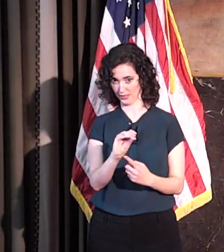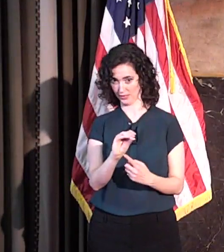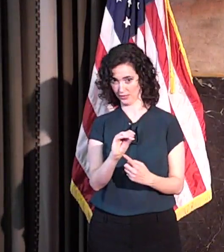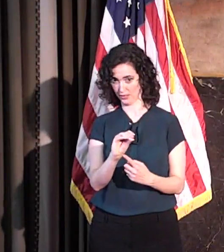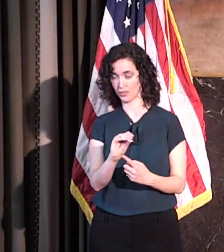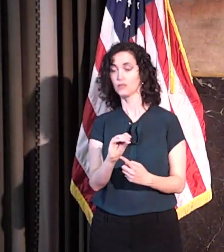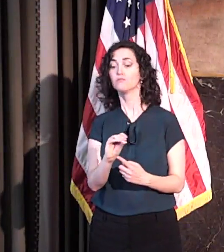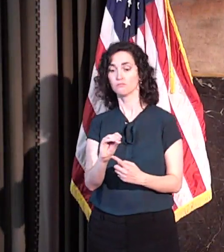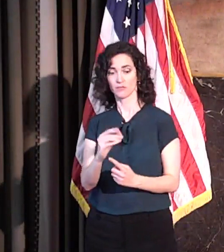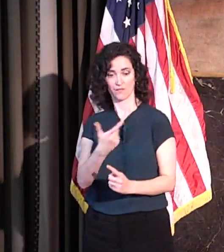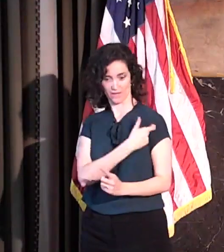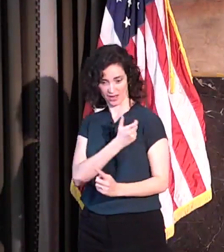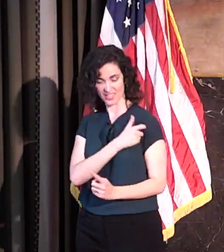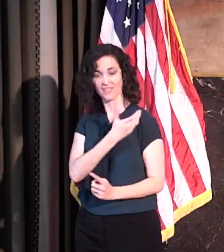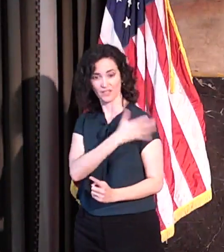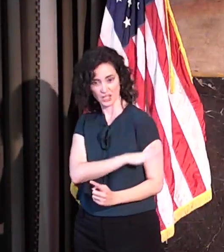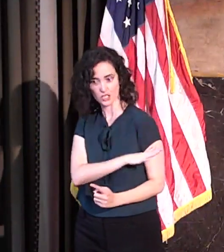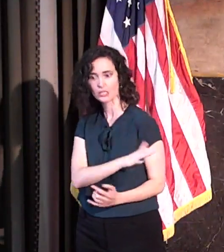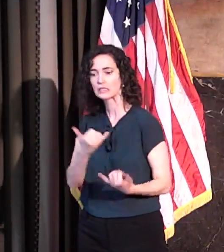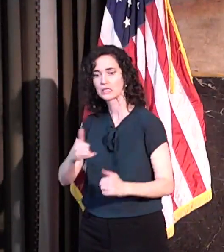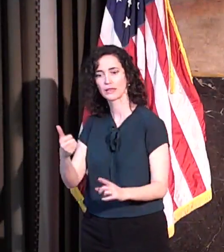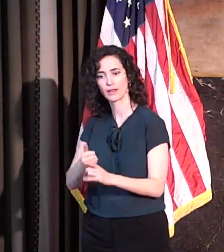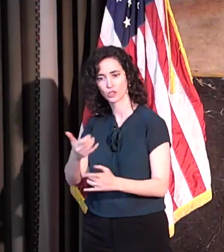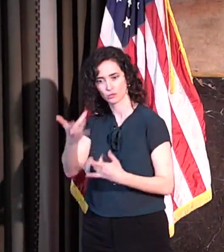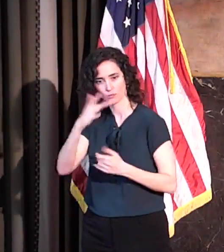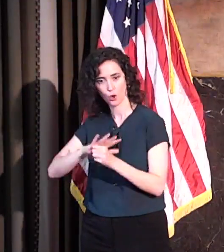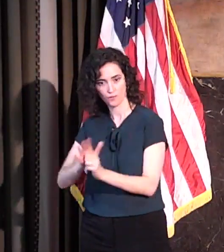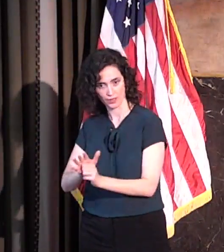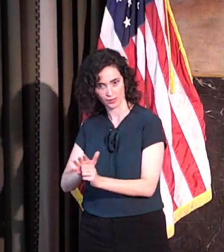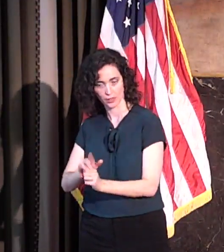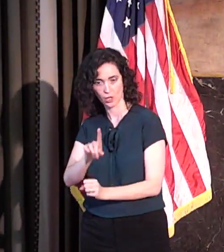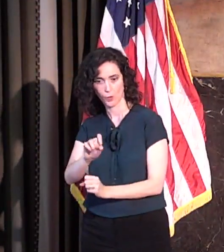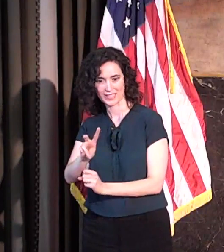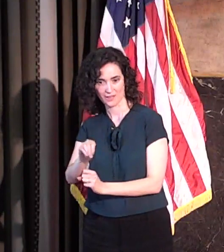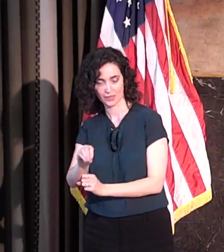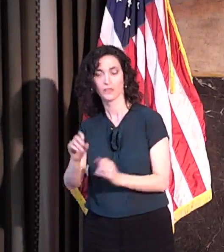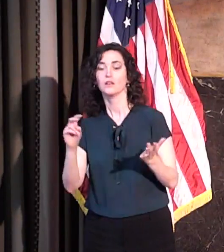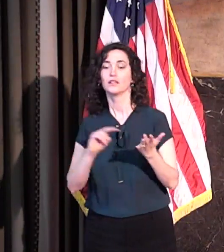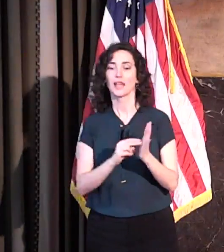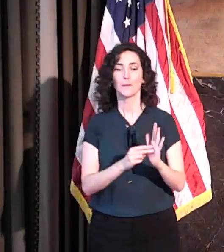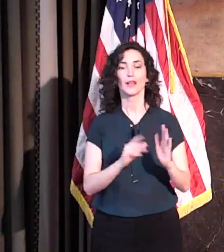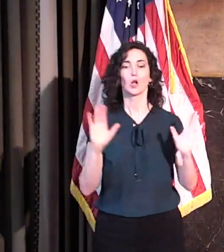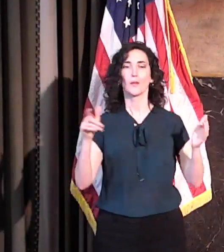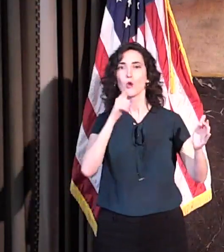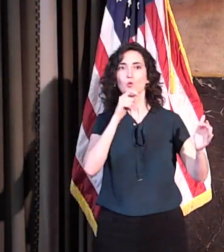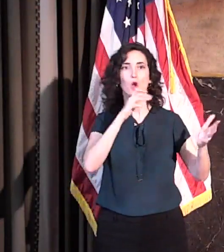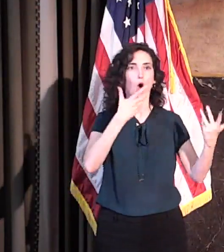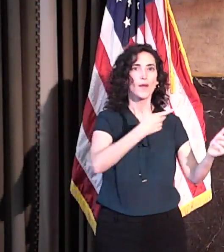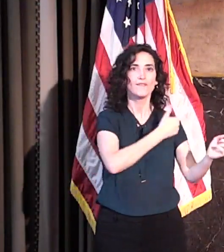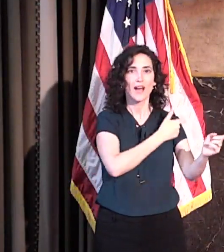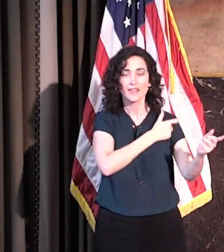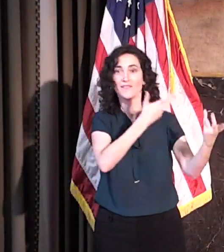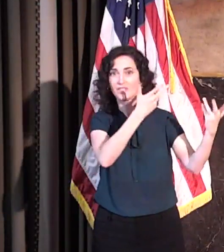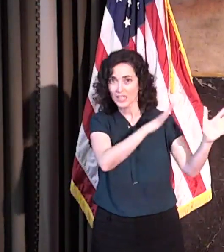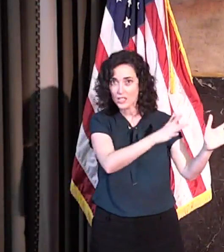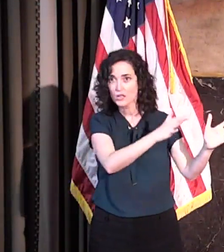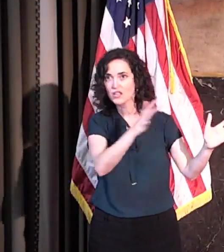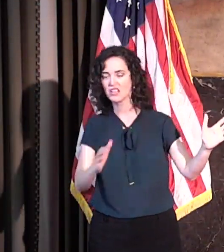0.02% of everyone in Louisiana who has completed and become fully vaccinated. And again, fully vaccinated